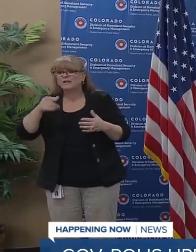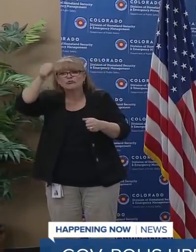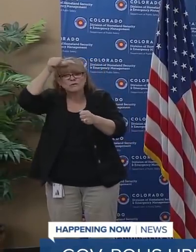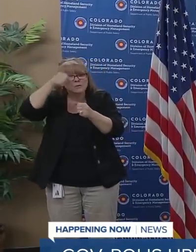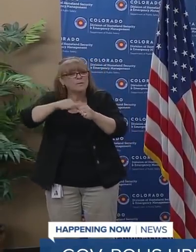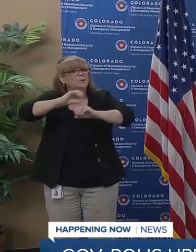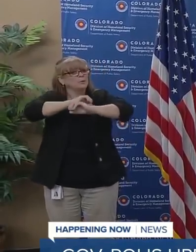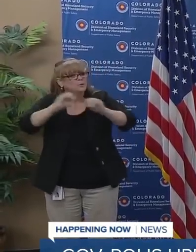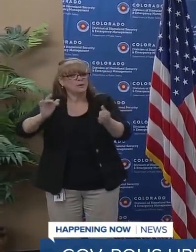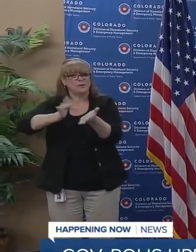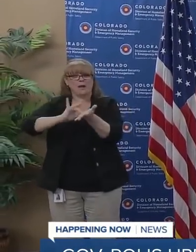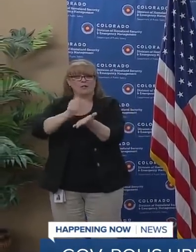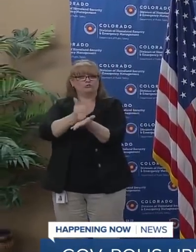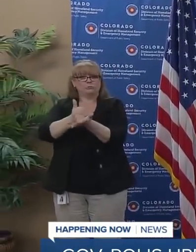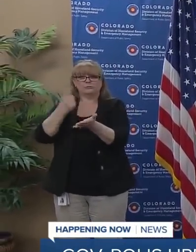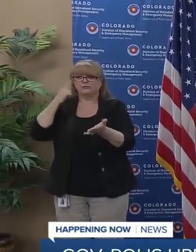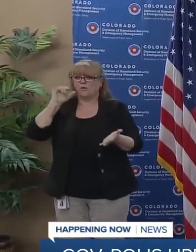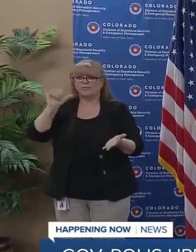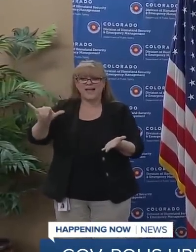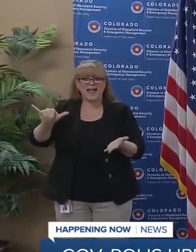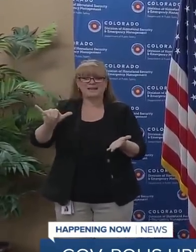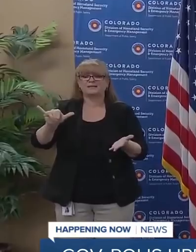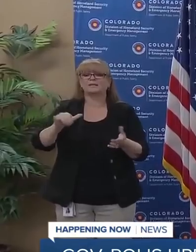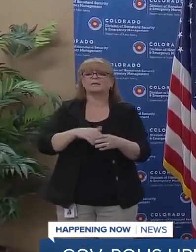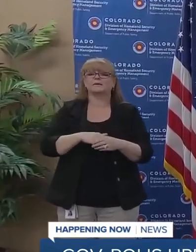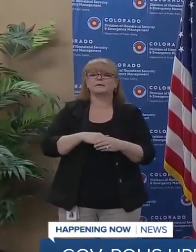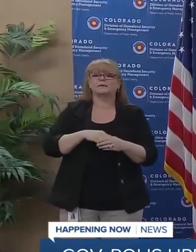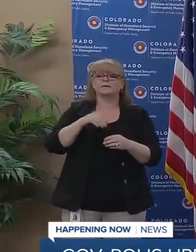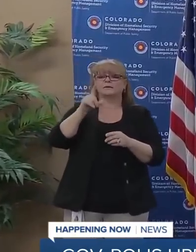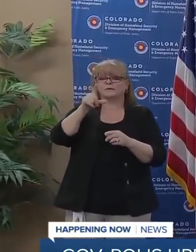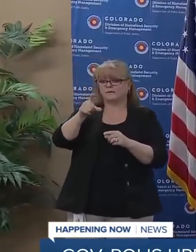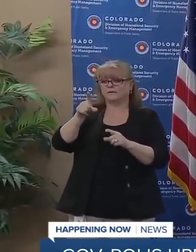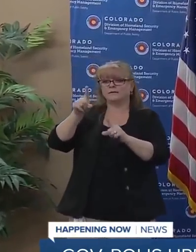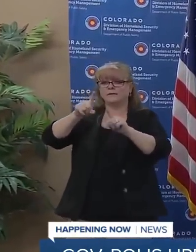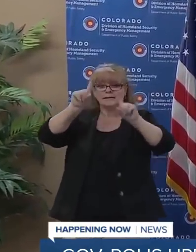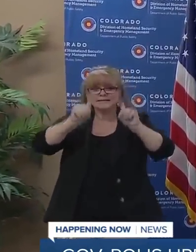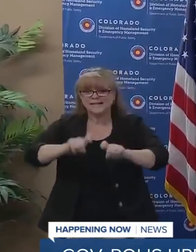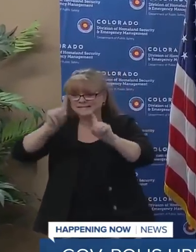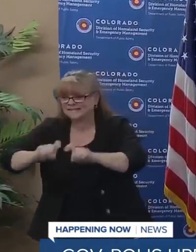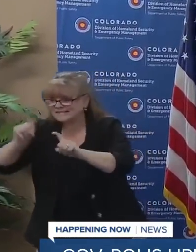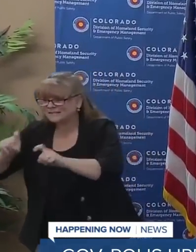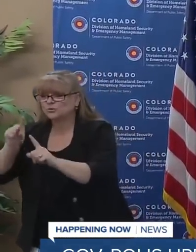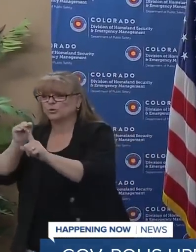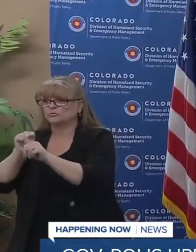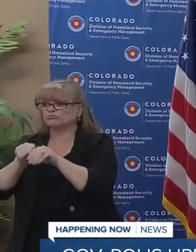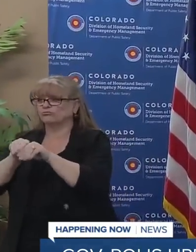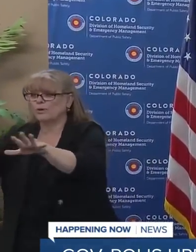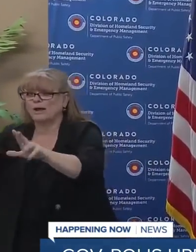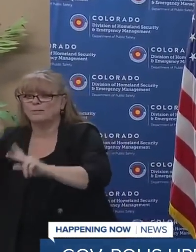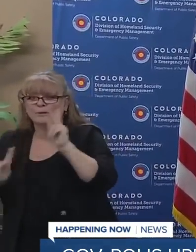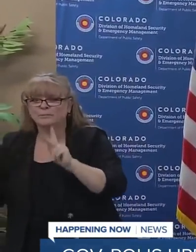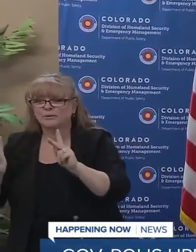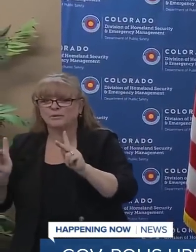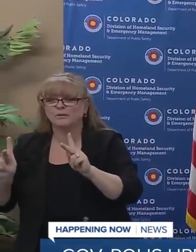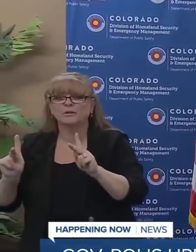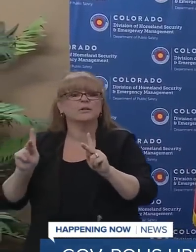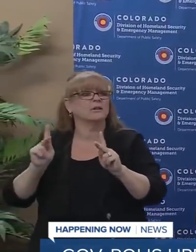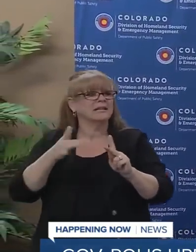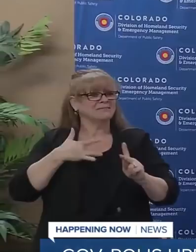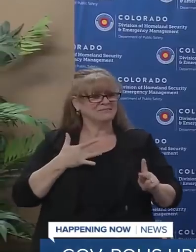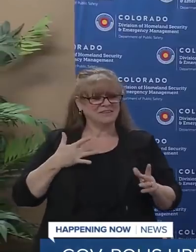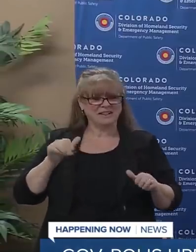get a test, because we don't want you to expose yourself to others and endanger others. You need to assume you have it and stay at home. Only about 10% of people will need